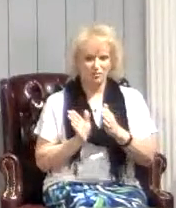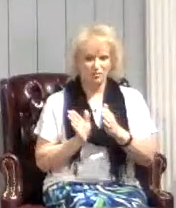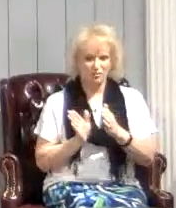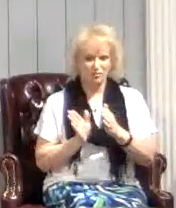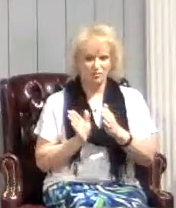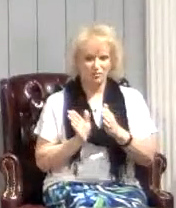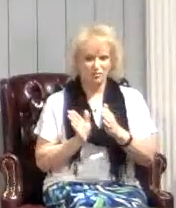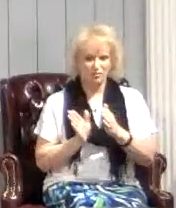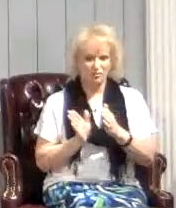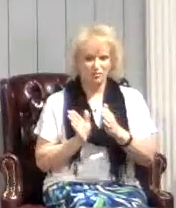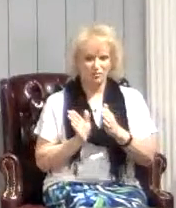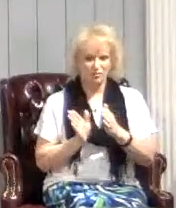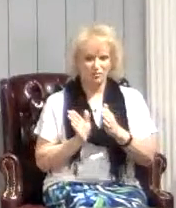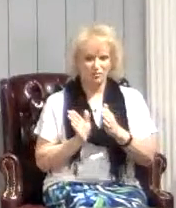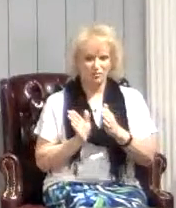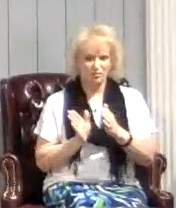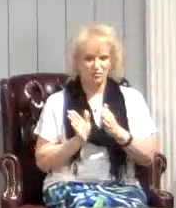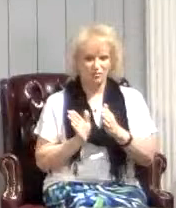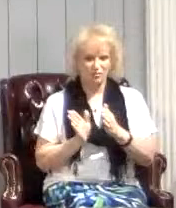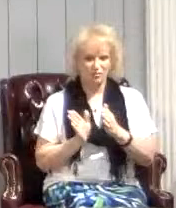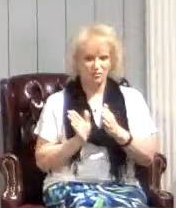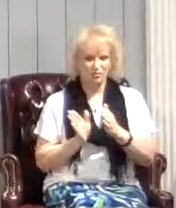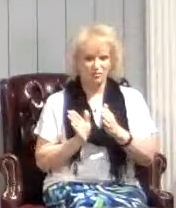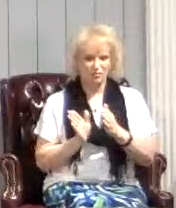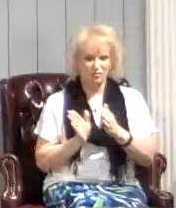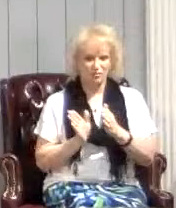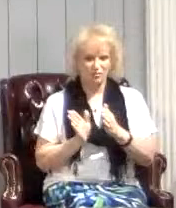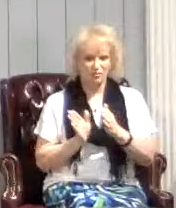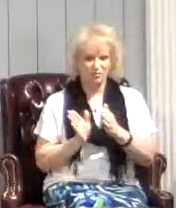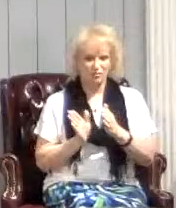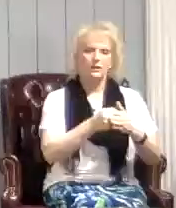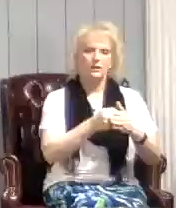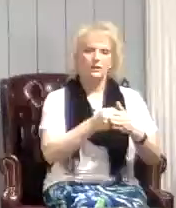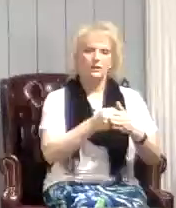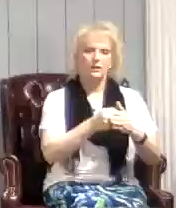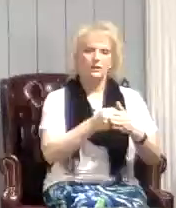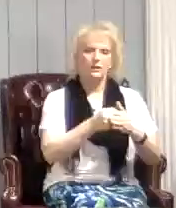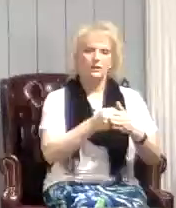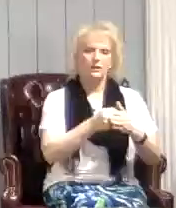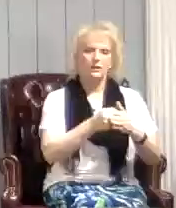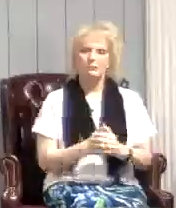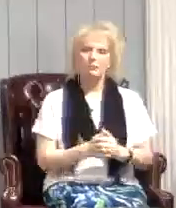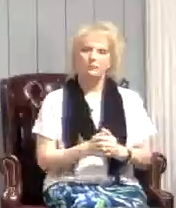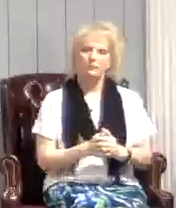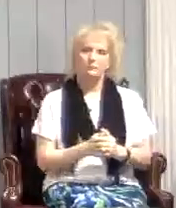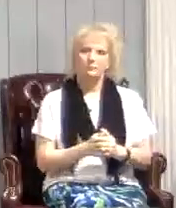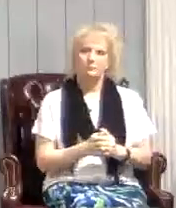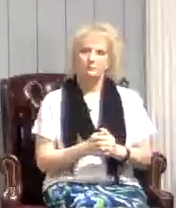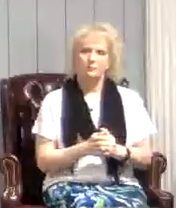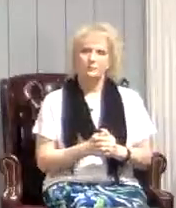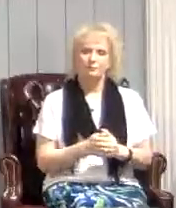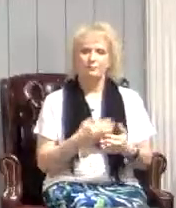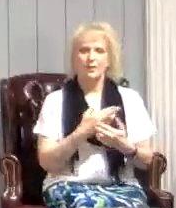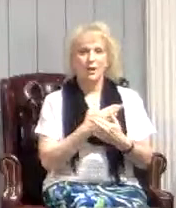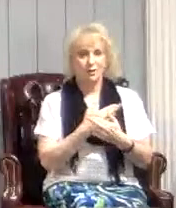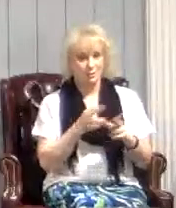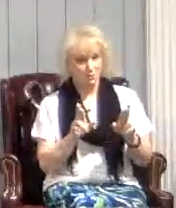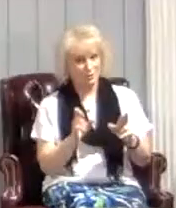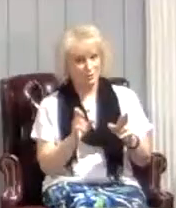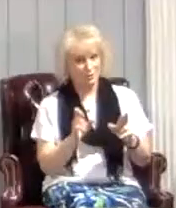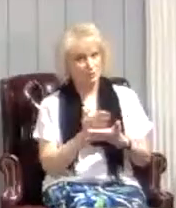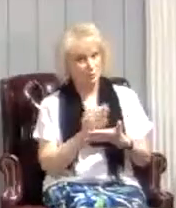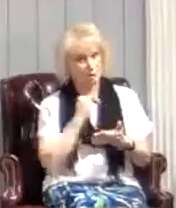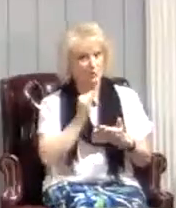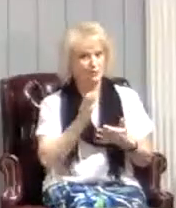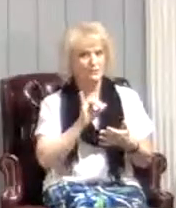tight, and pulled my trailer into the fence. And the redeeming part is I was